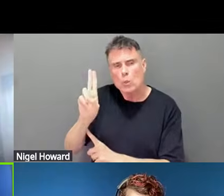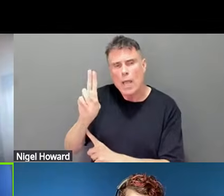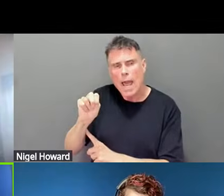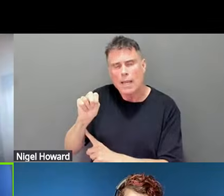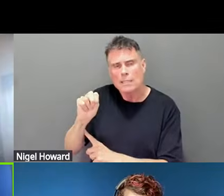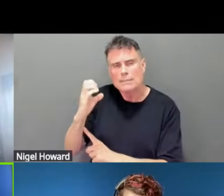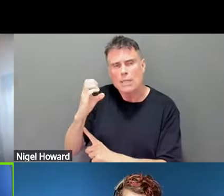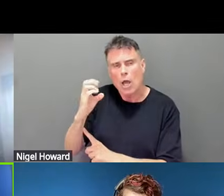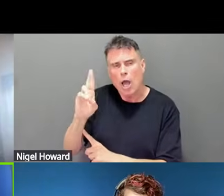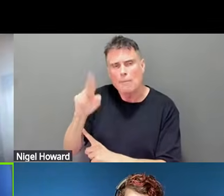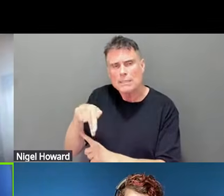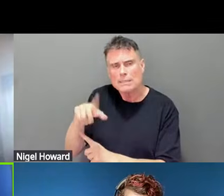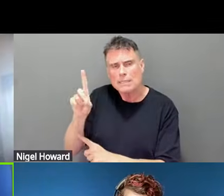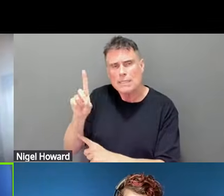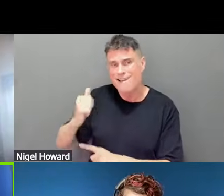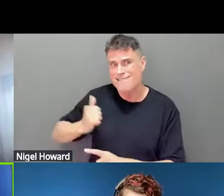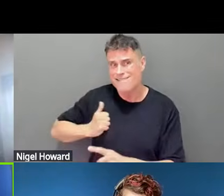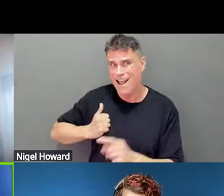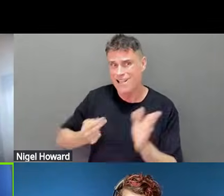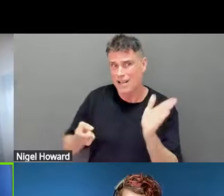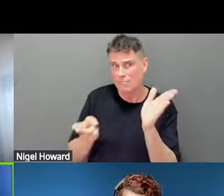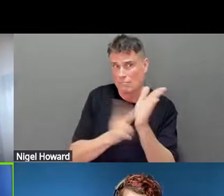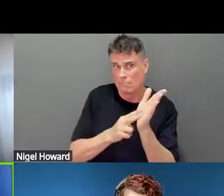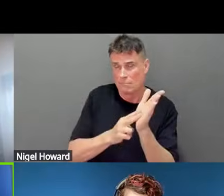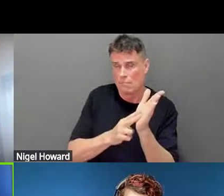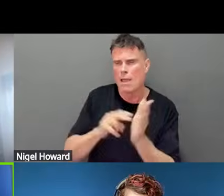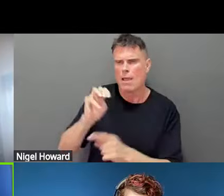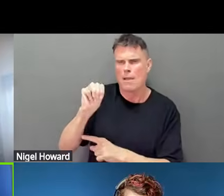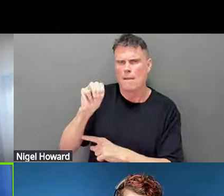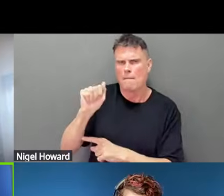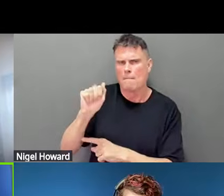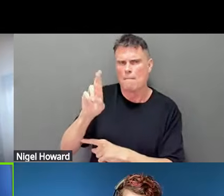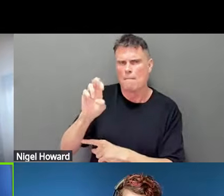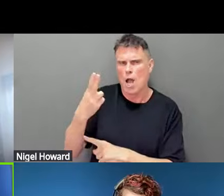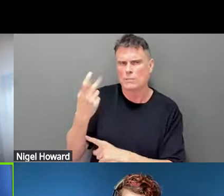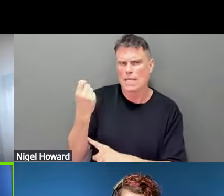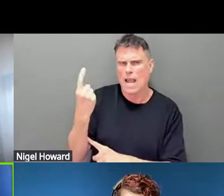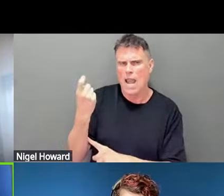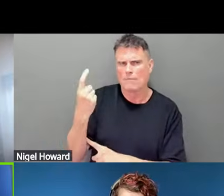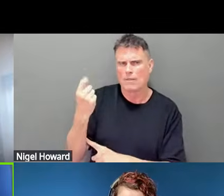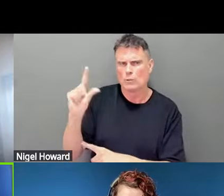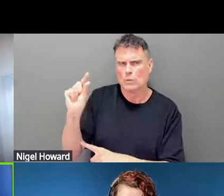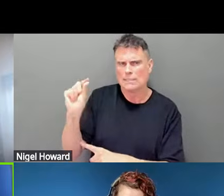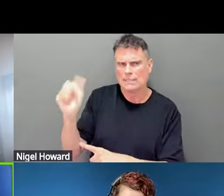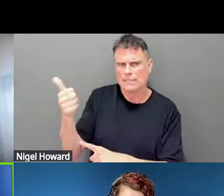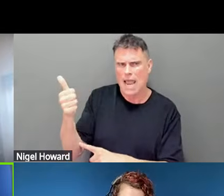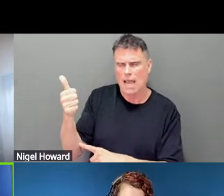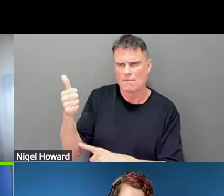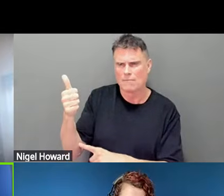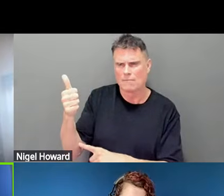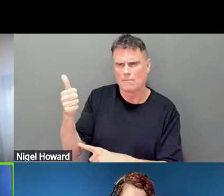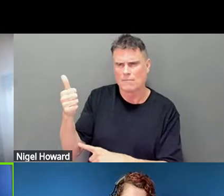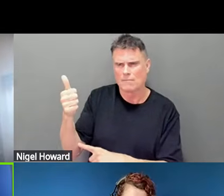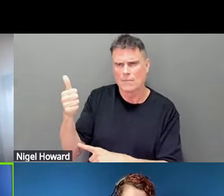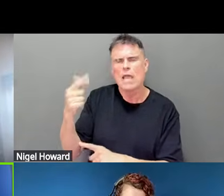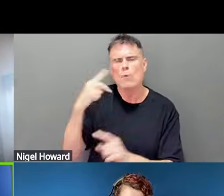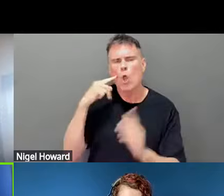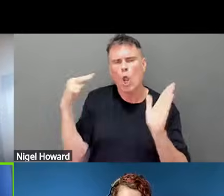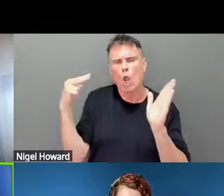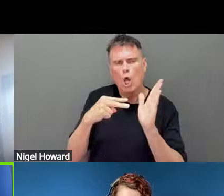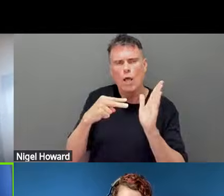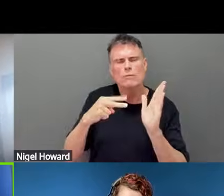medical problem. And if you look at the United Nations Convention on the Rights of Persons with Disabilities, and Canada